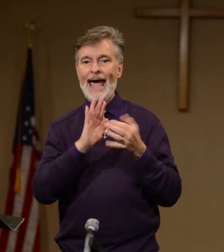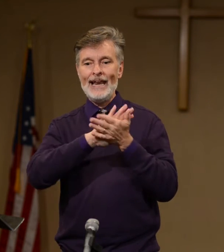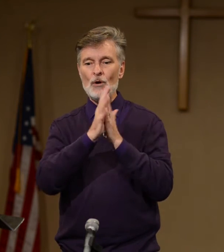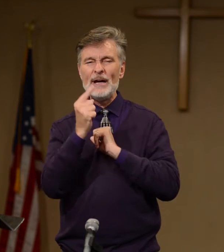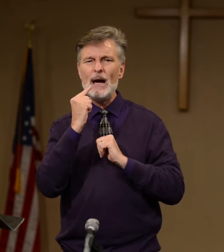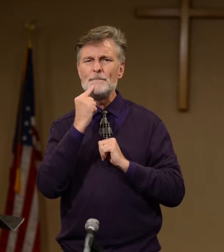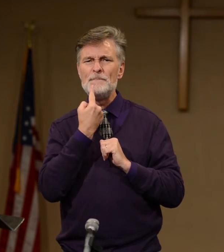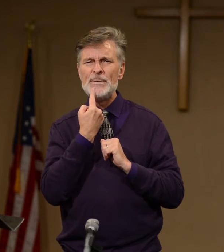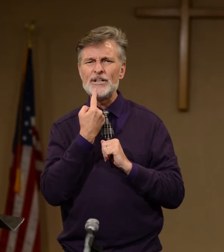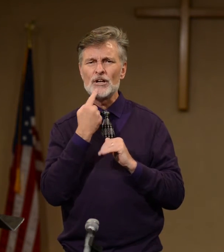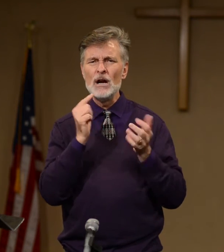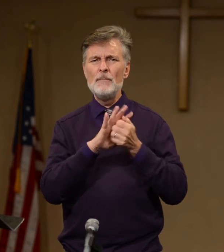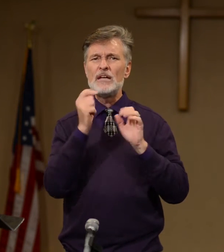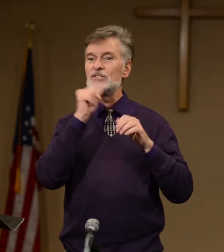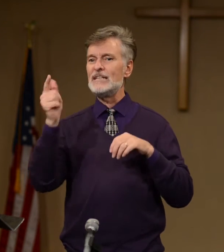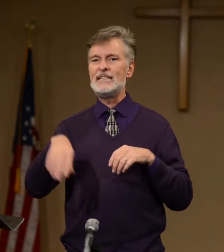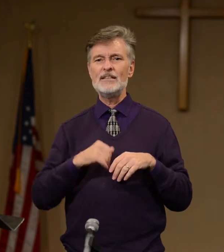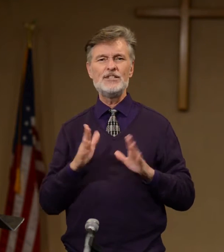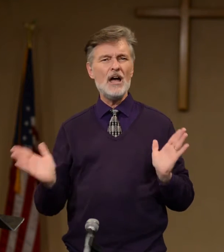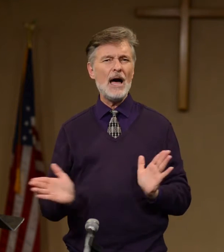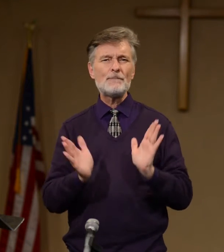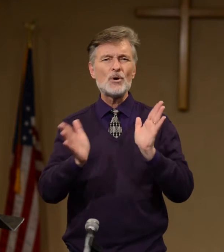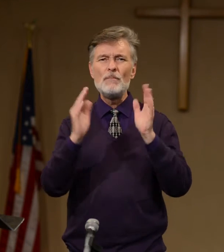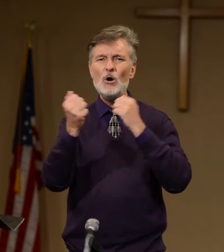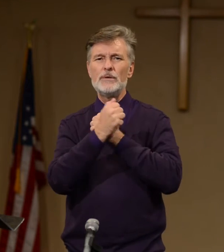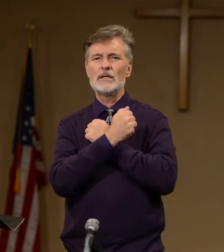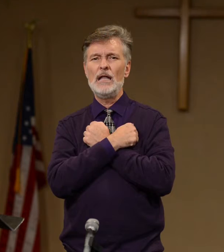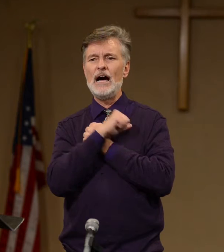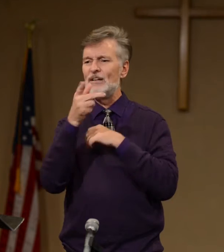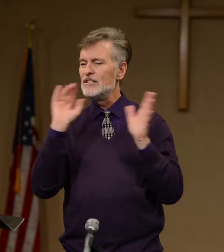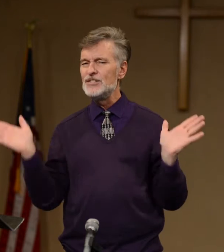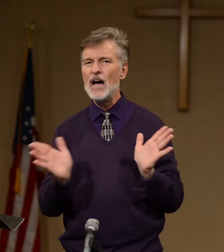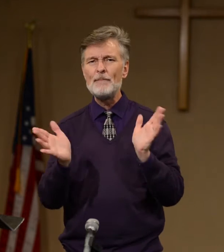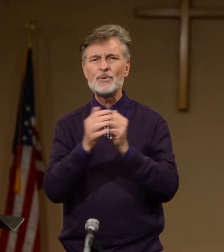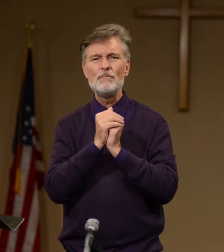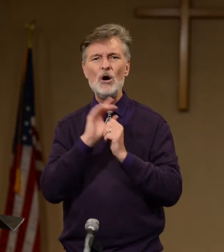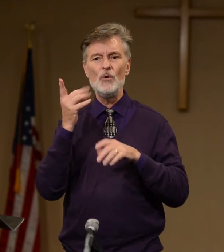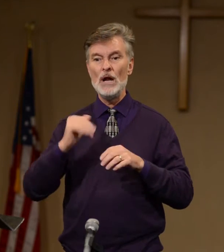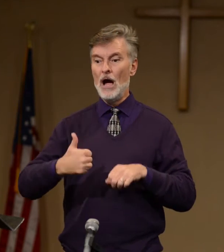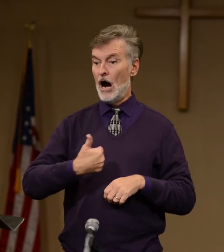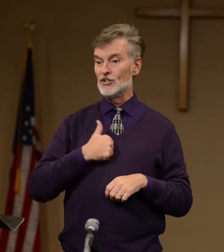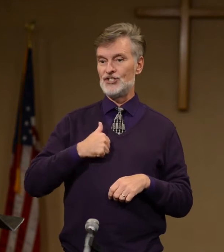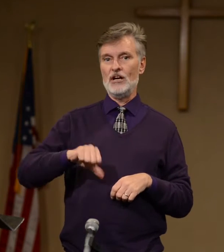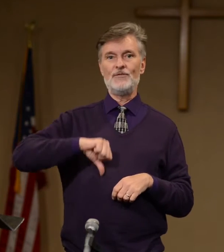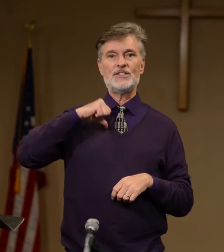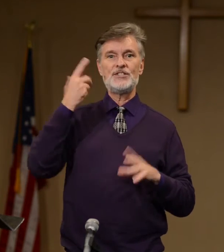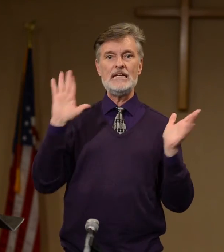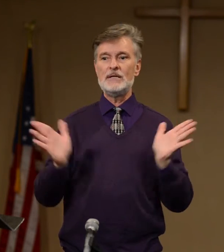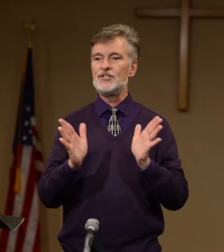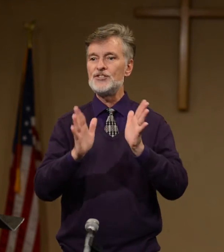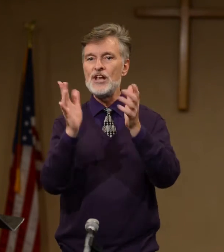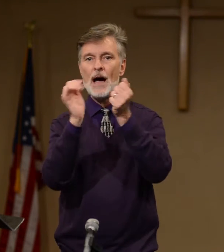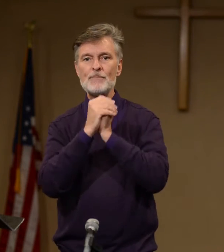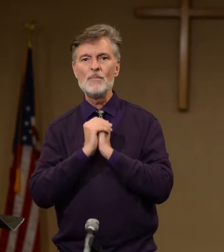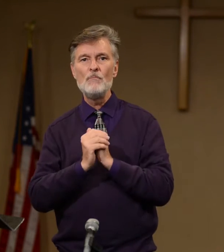it will become bitter because it does not promote love. It does not promote our self-esteem. It does not